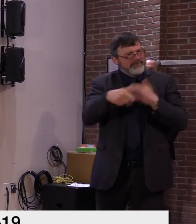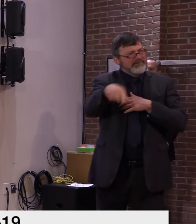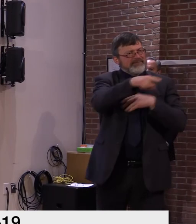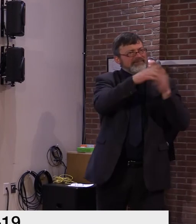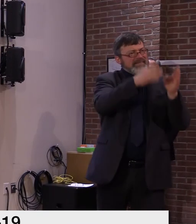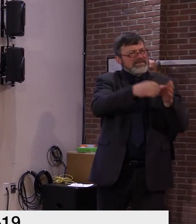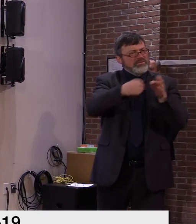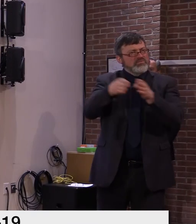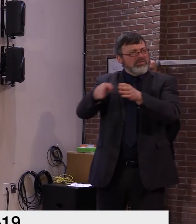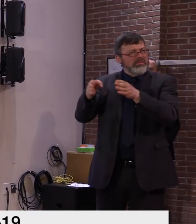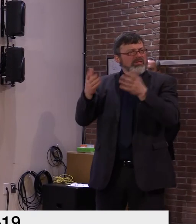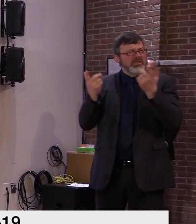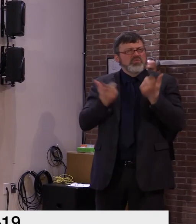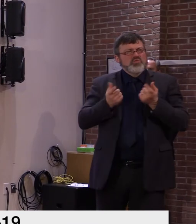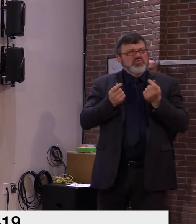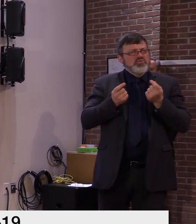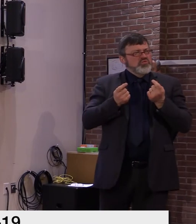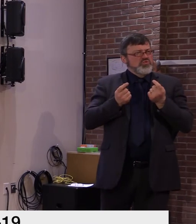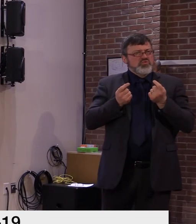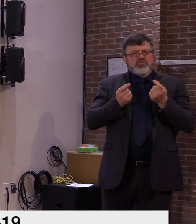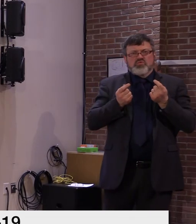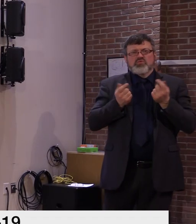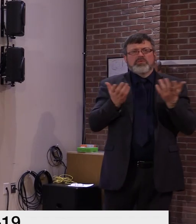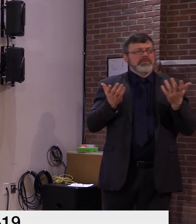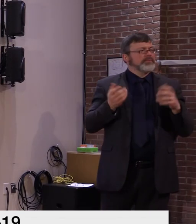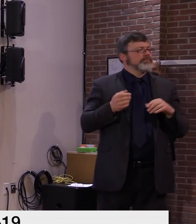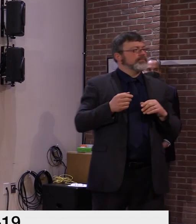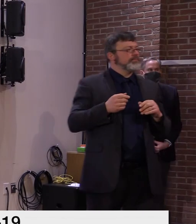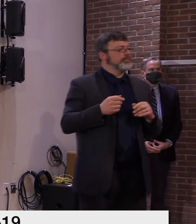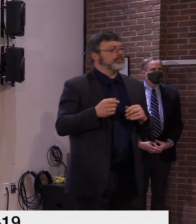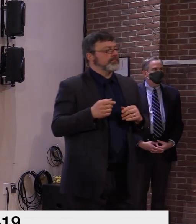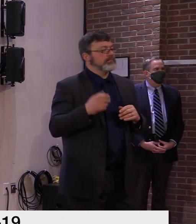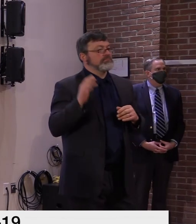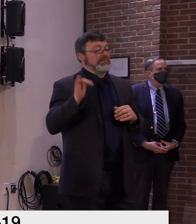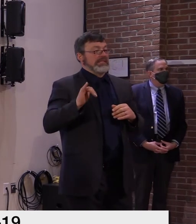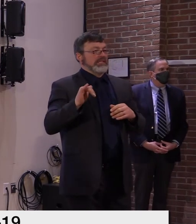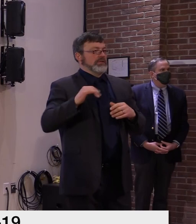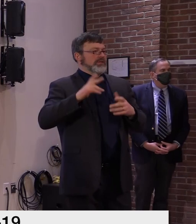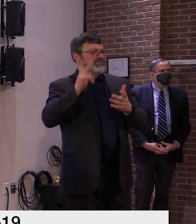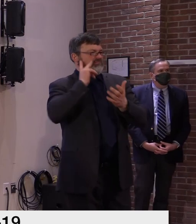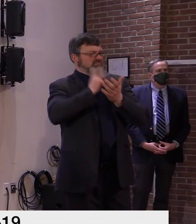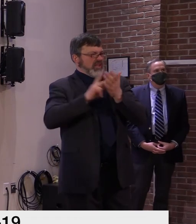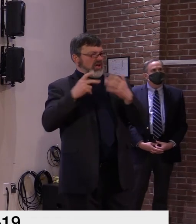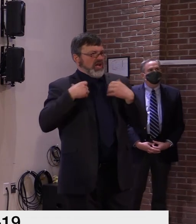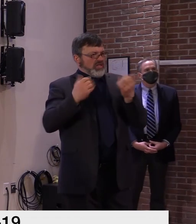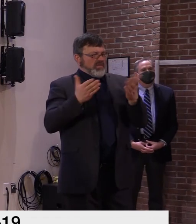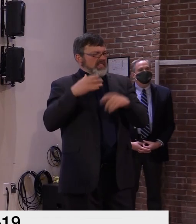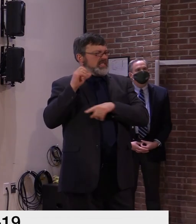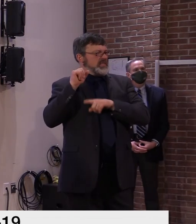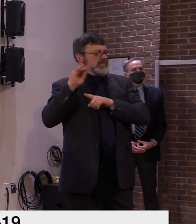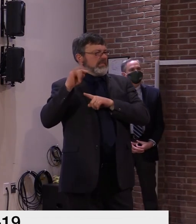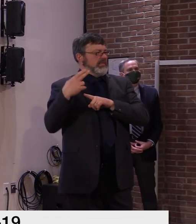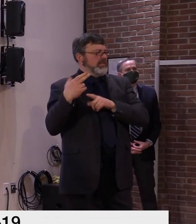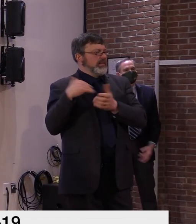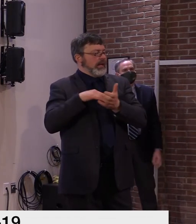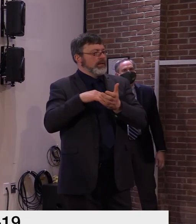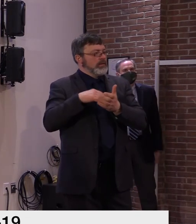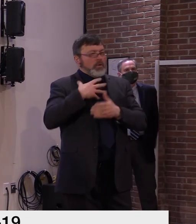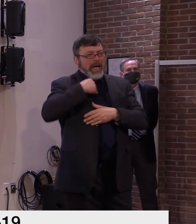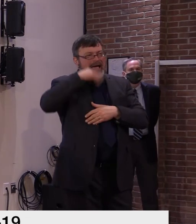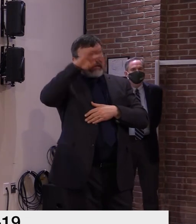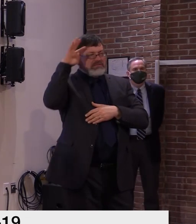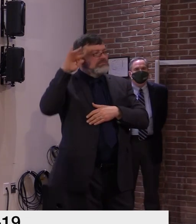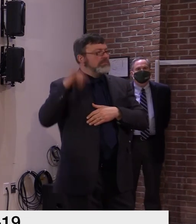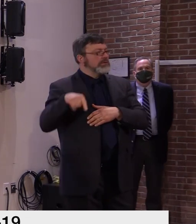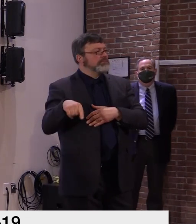and motel system? Yeah, I mean, we're going to have to work through those issues with local